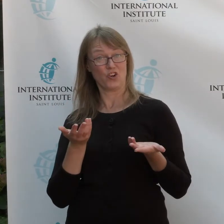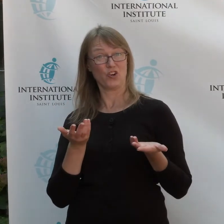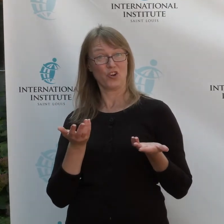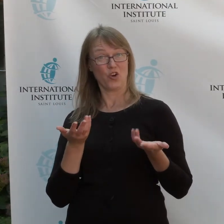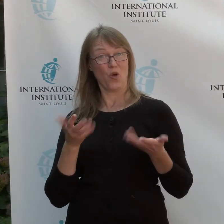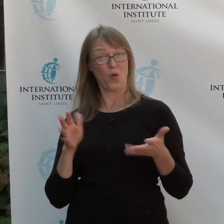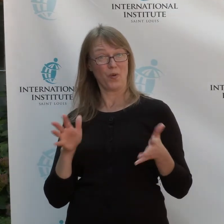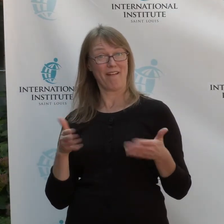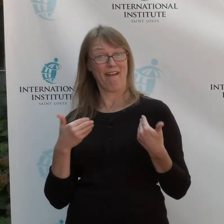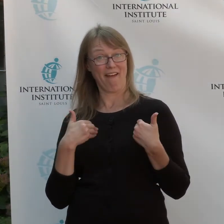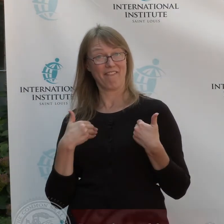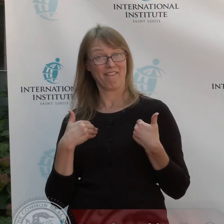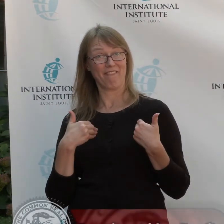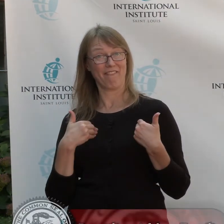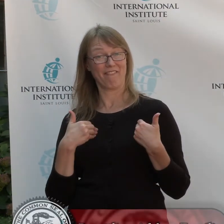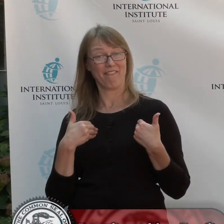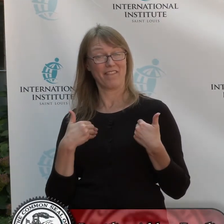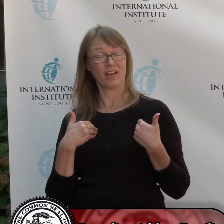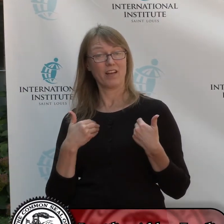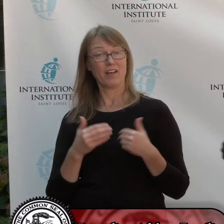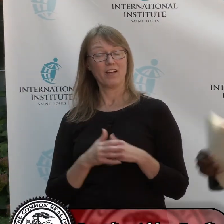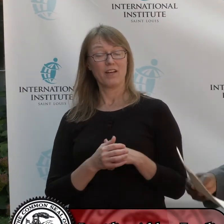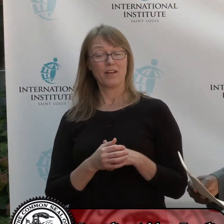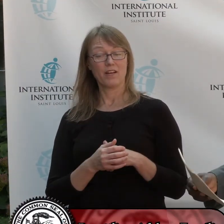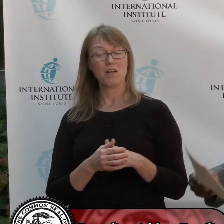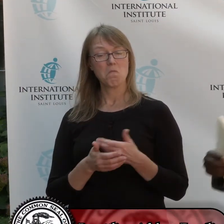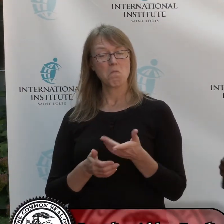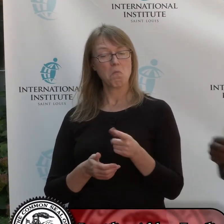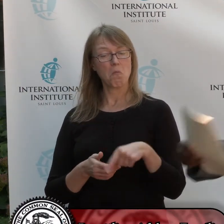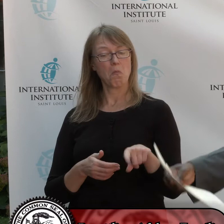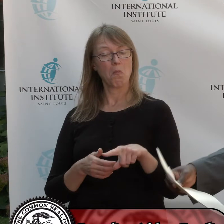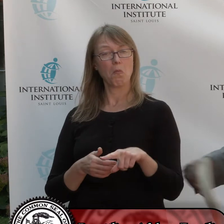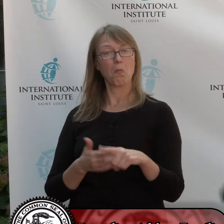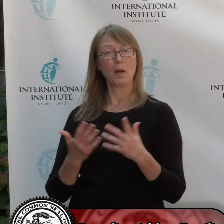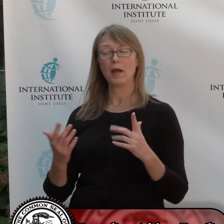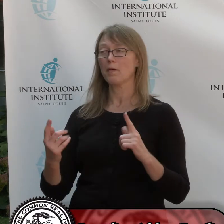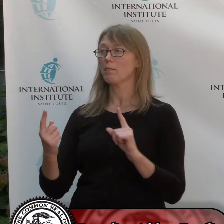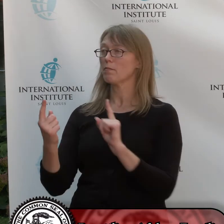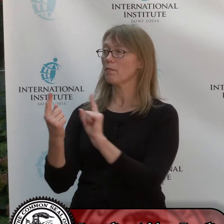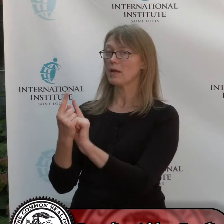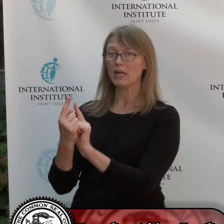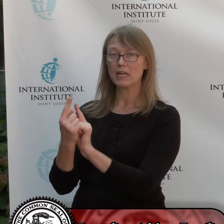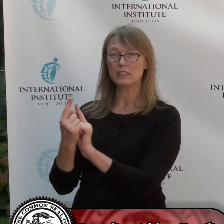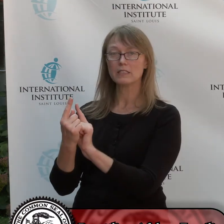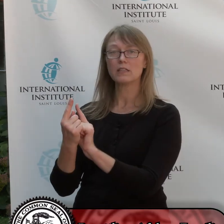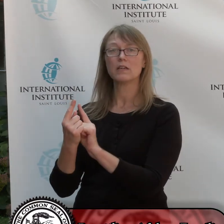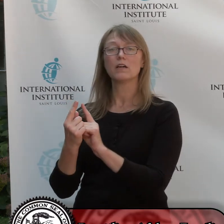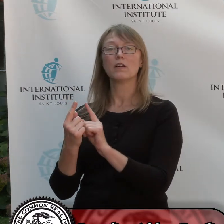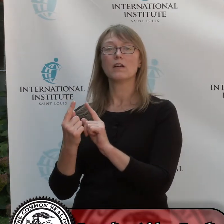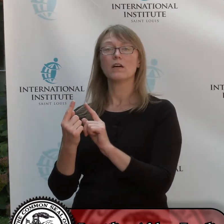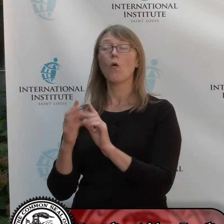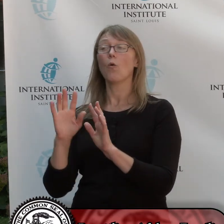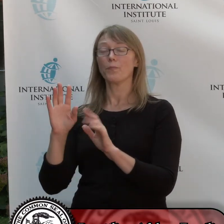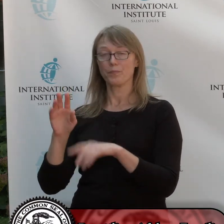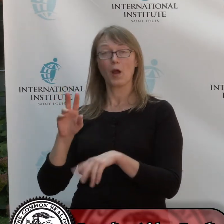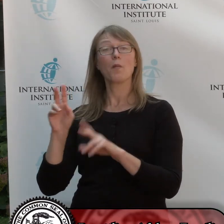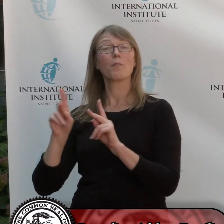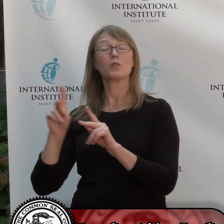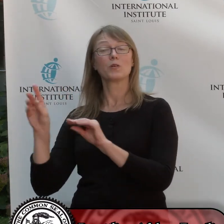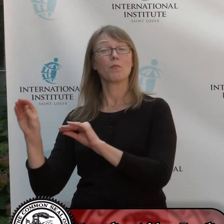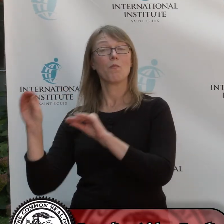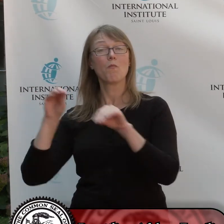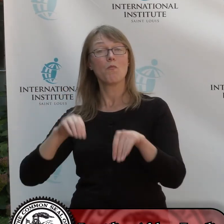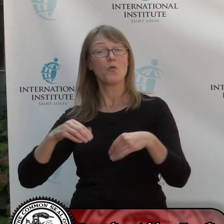first. So those who have ties within the community would go to relatives or friends that they have in